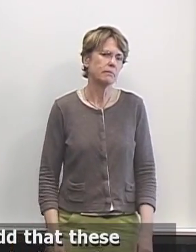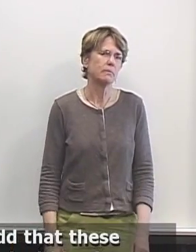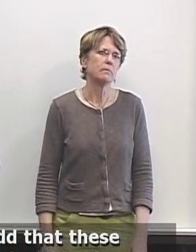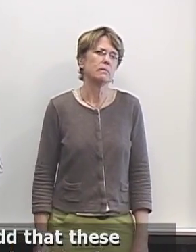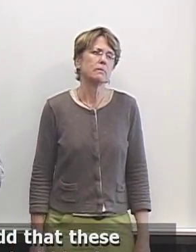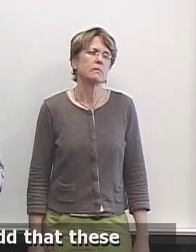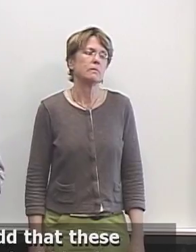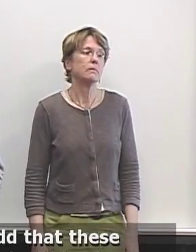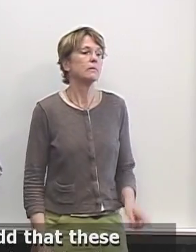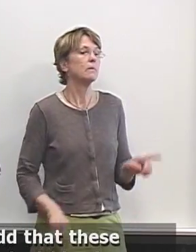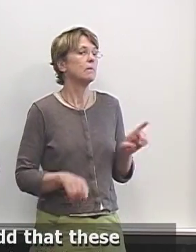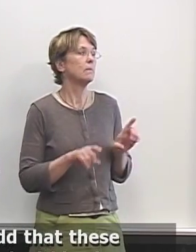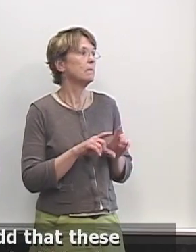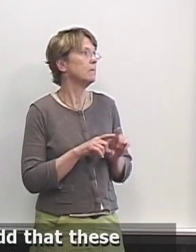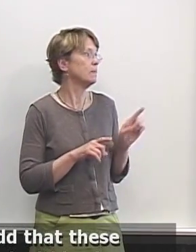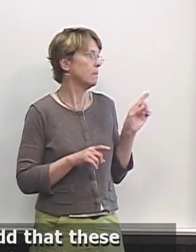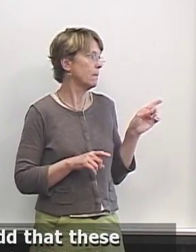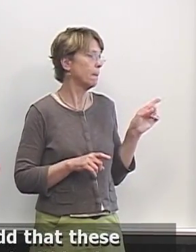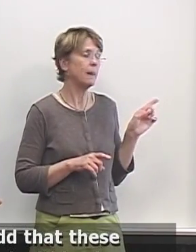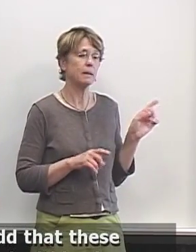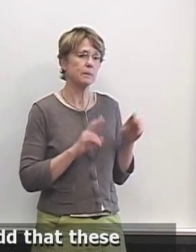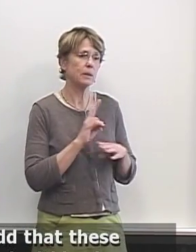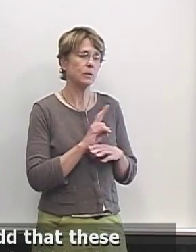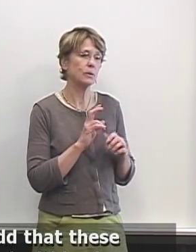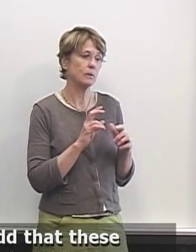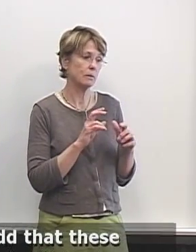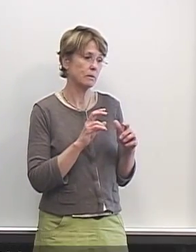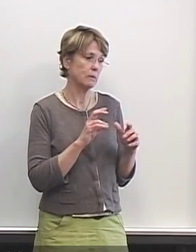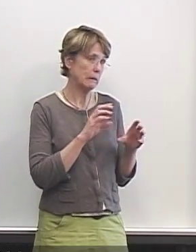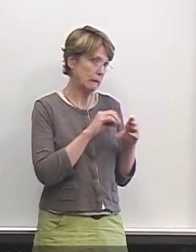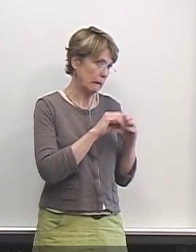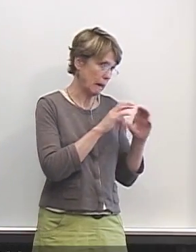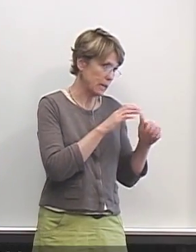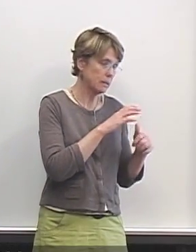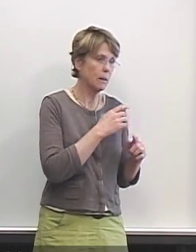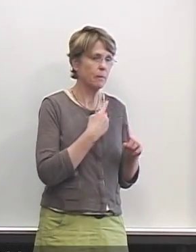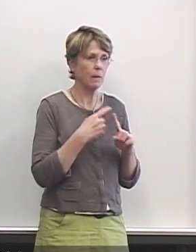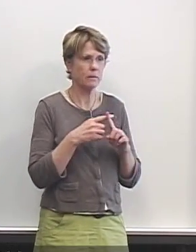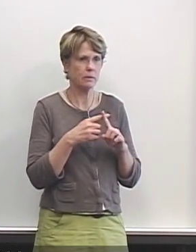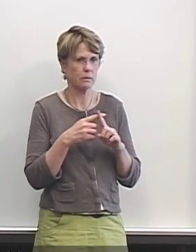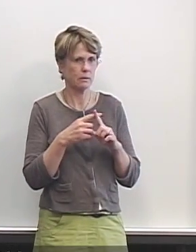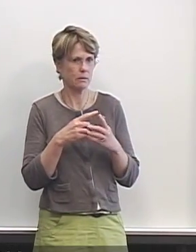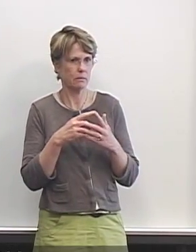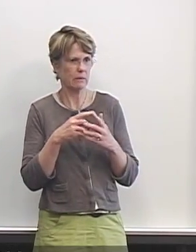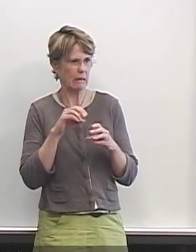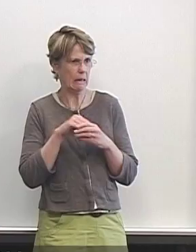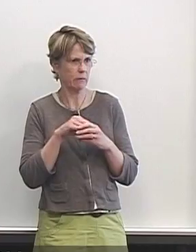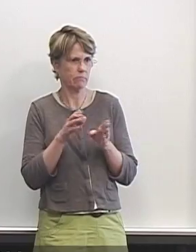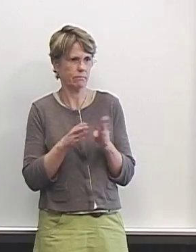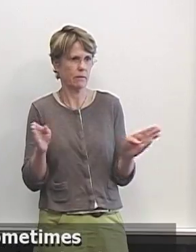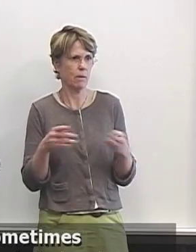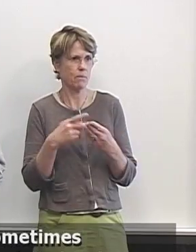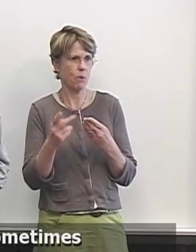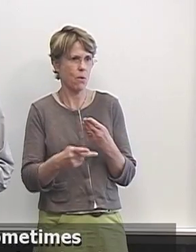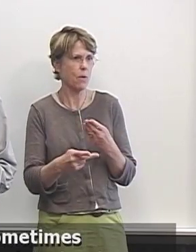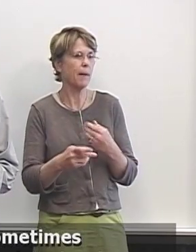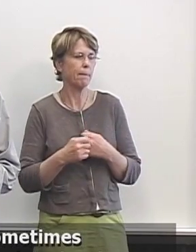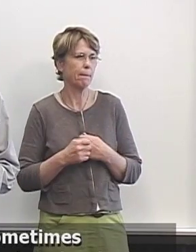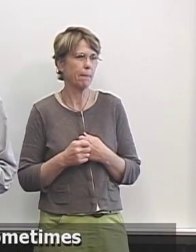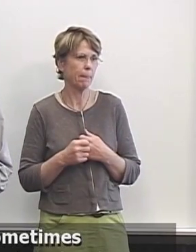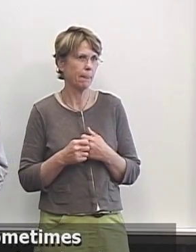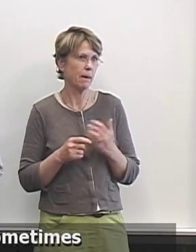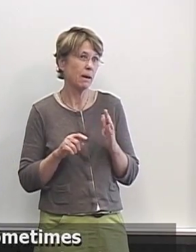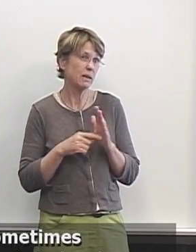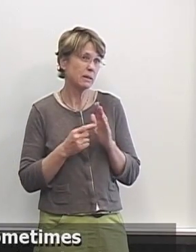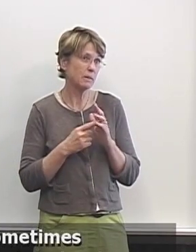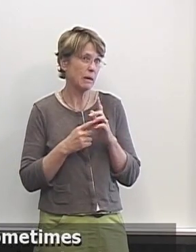I should add that these have been used within classes and also within programs, and sometimes even at a